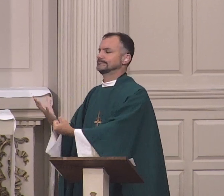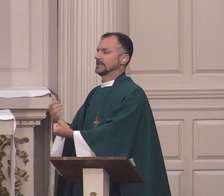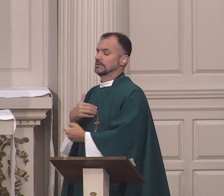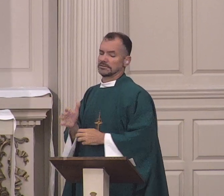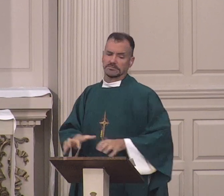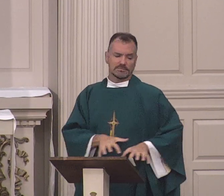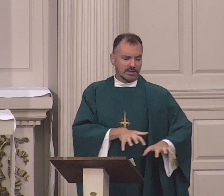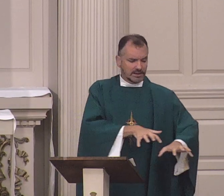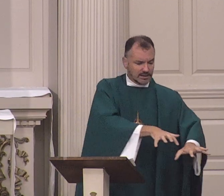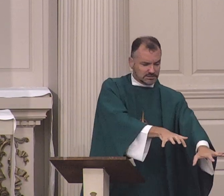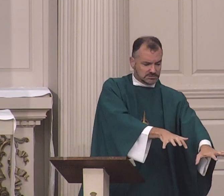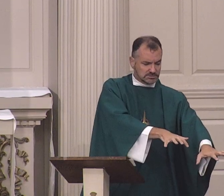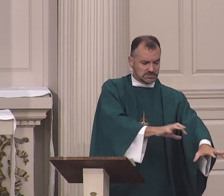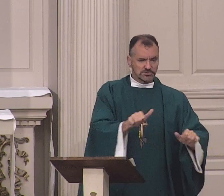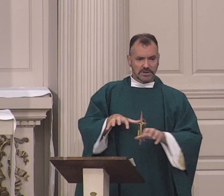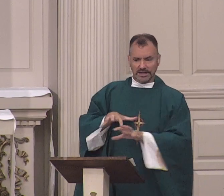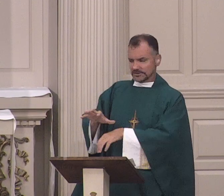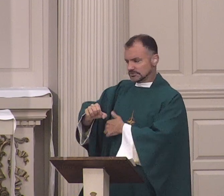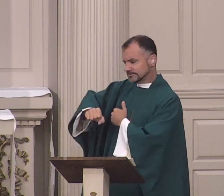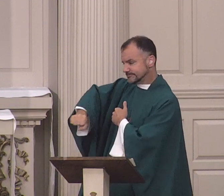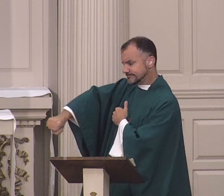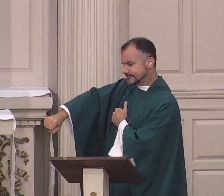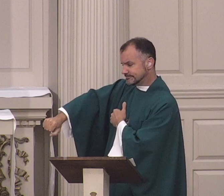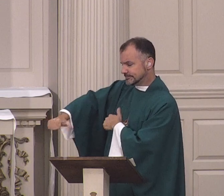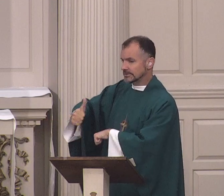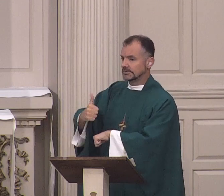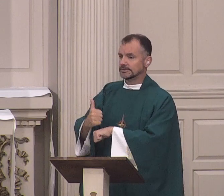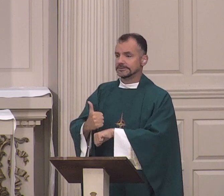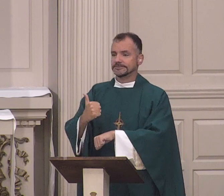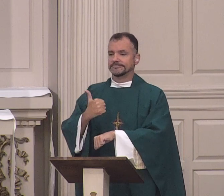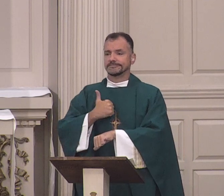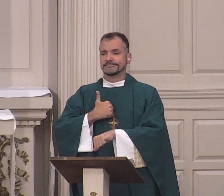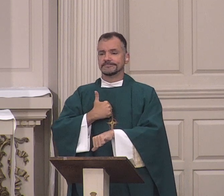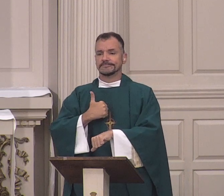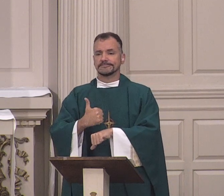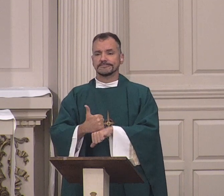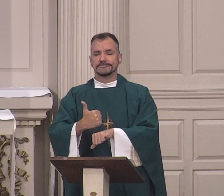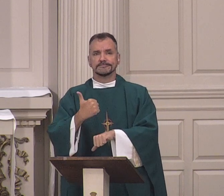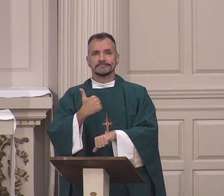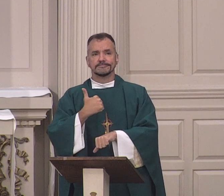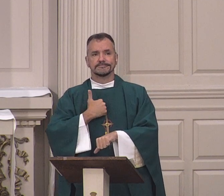my words, in what I have done and what I have failed to do,